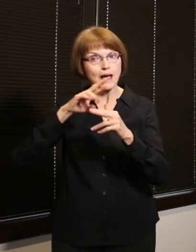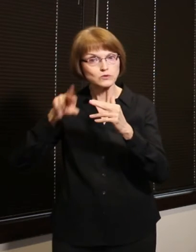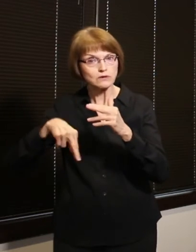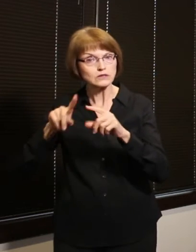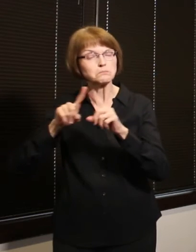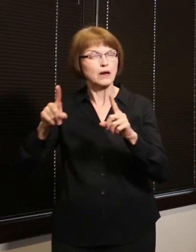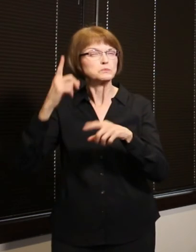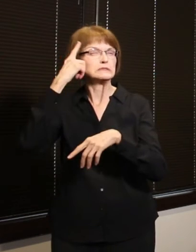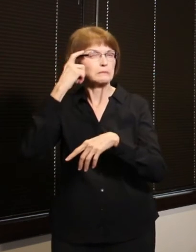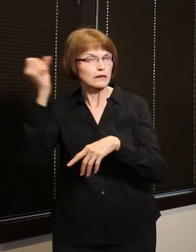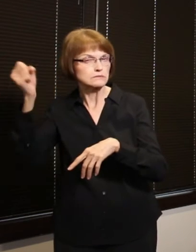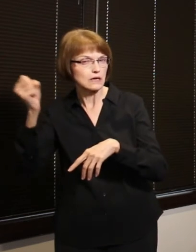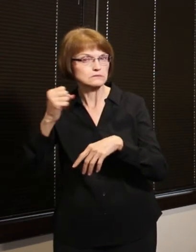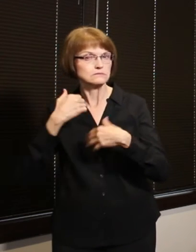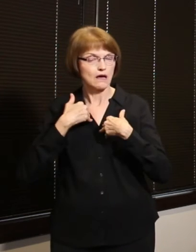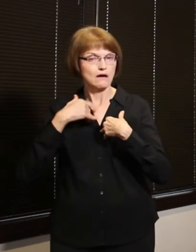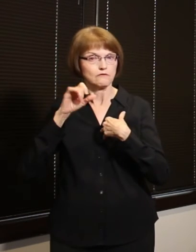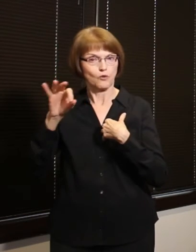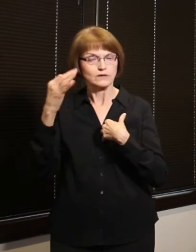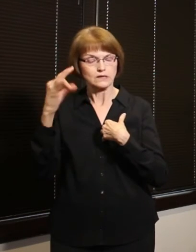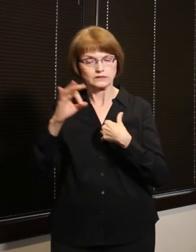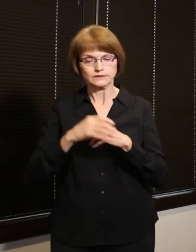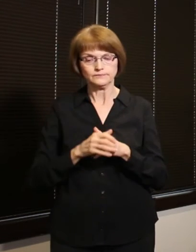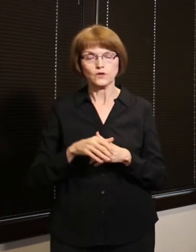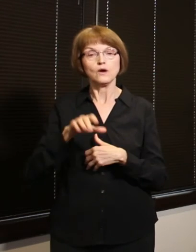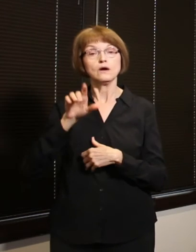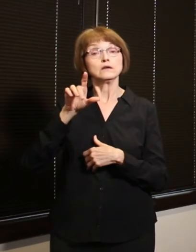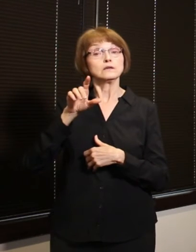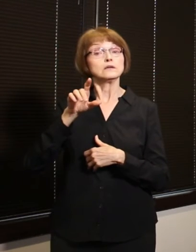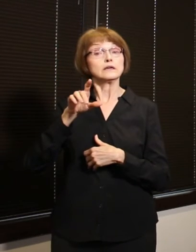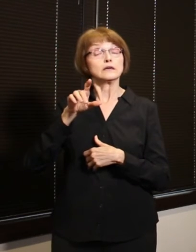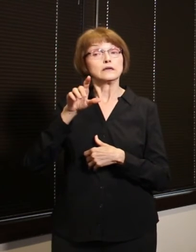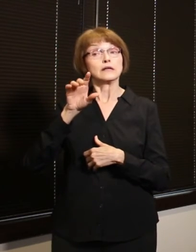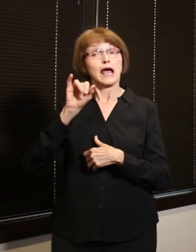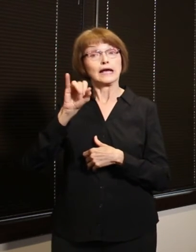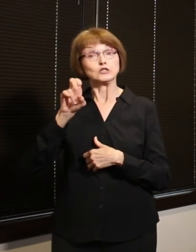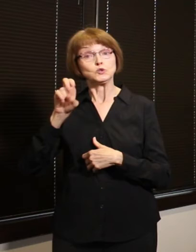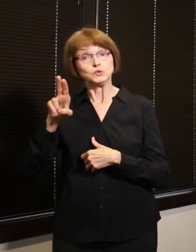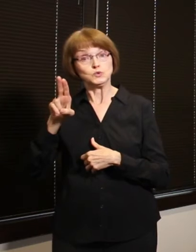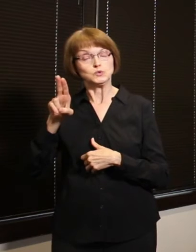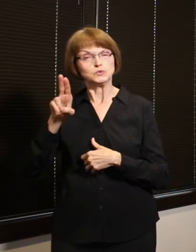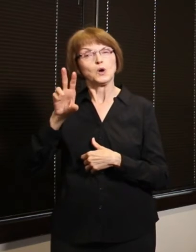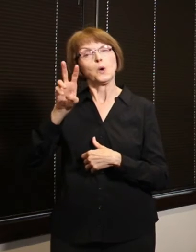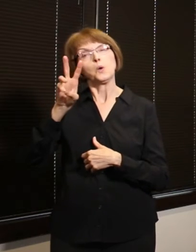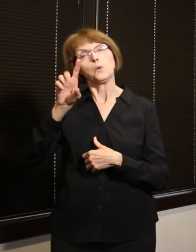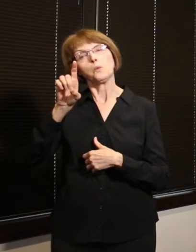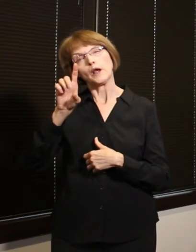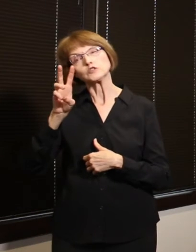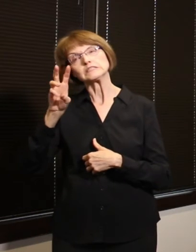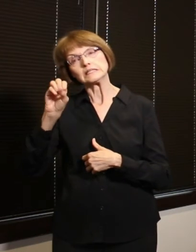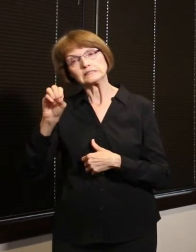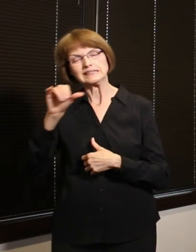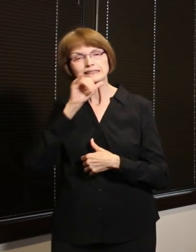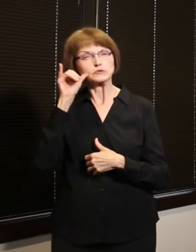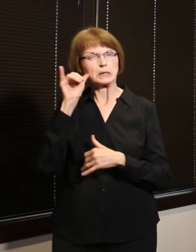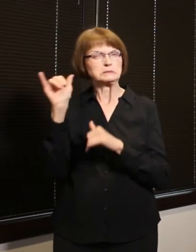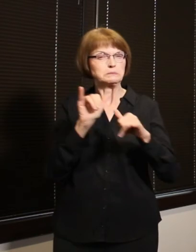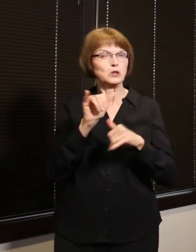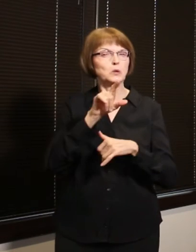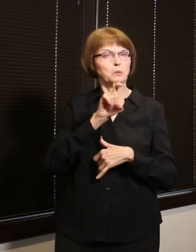are. There were 160 intensive care unit patients, which was about the same as yesterday at